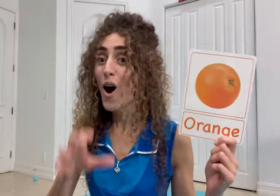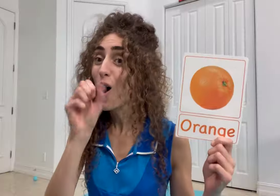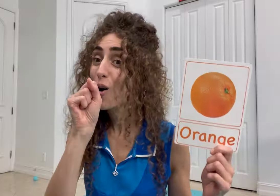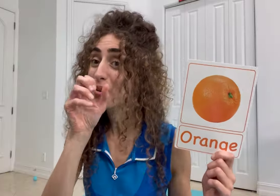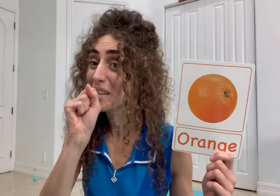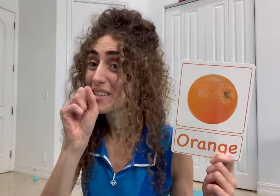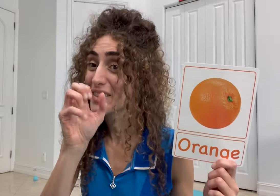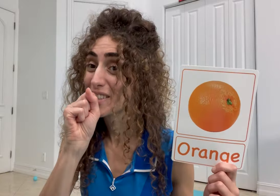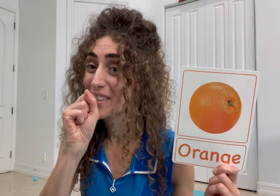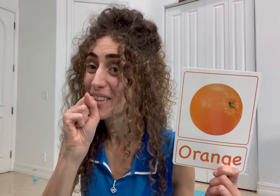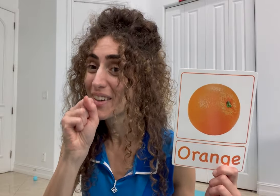Orange,